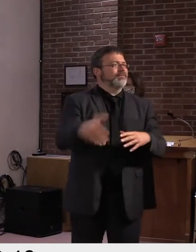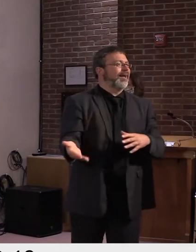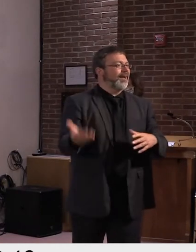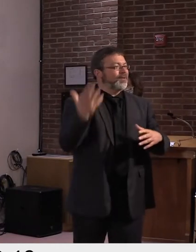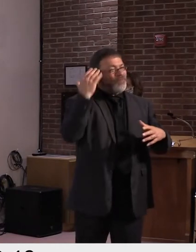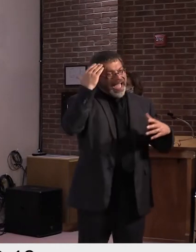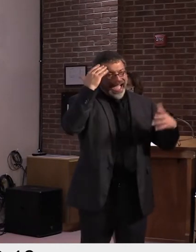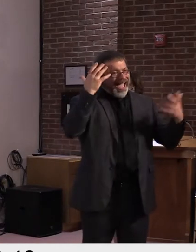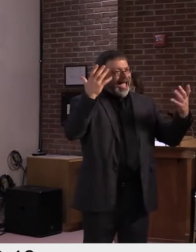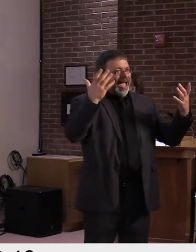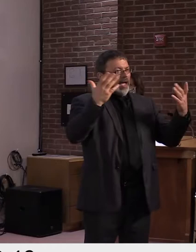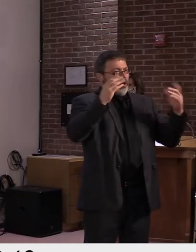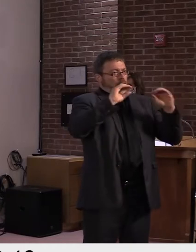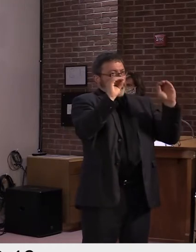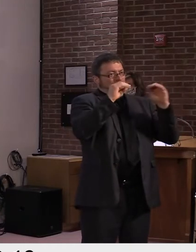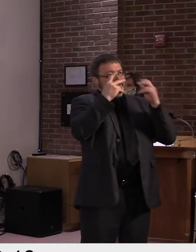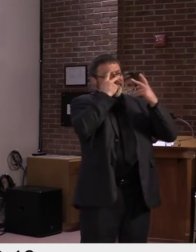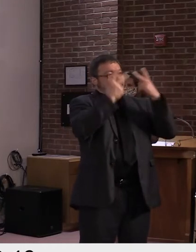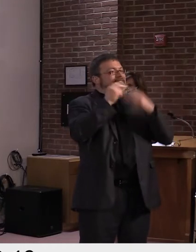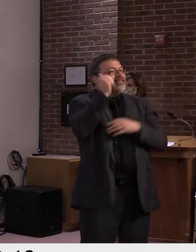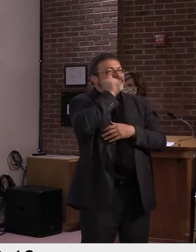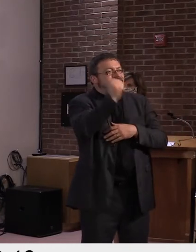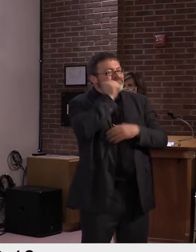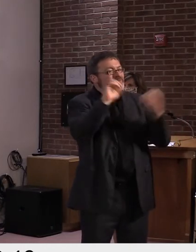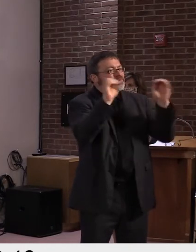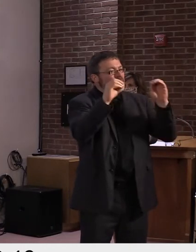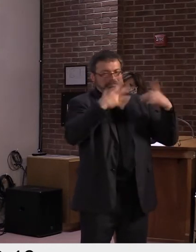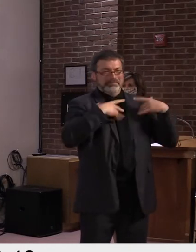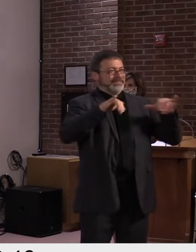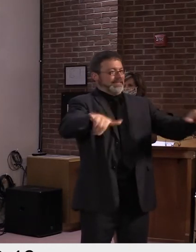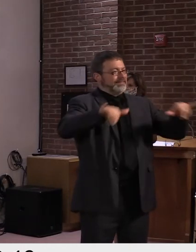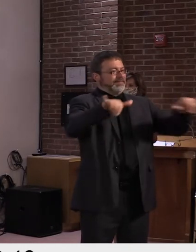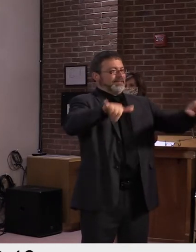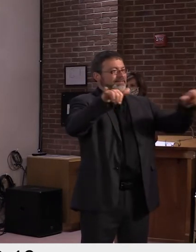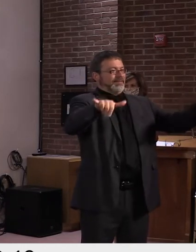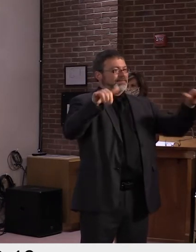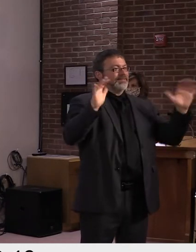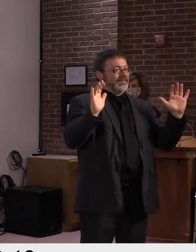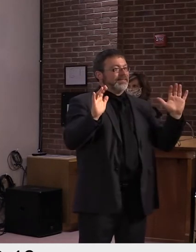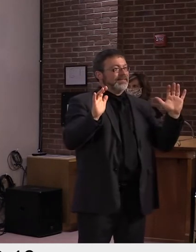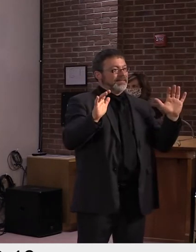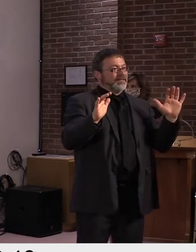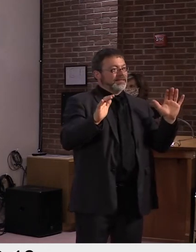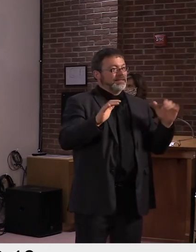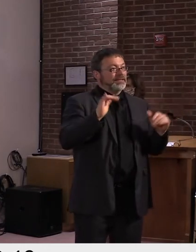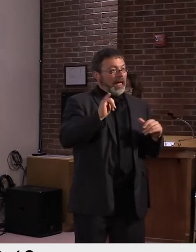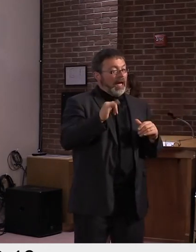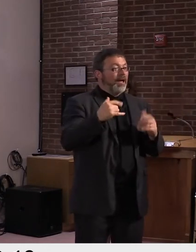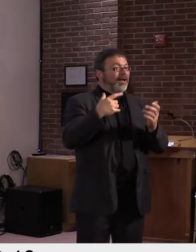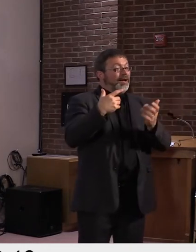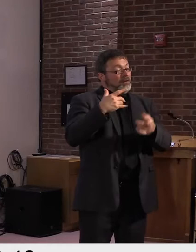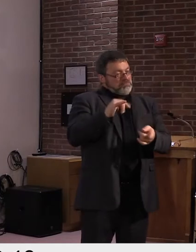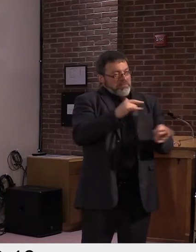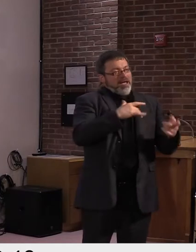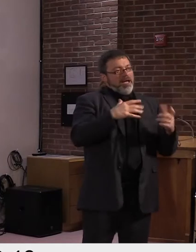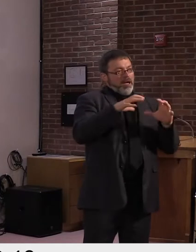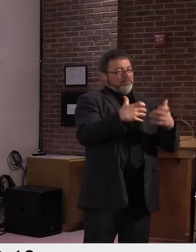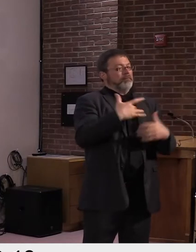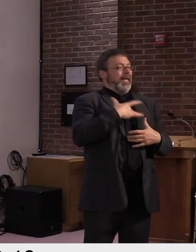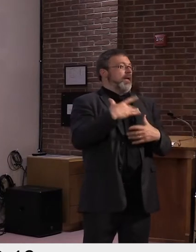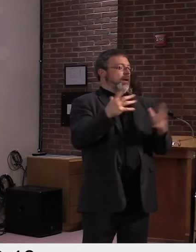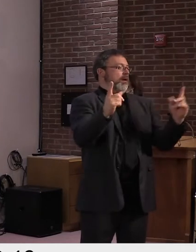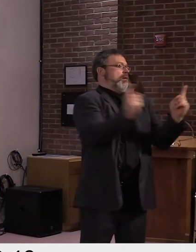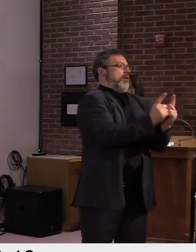while they're injecting. And that used to be, if you will, a safety net for the person, because there'd be someone there who could